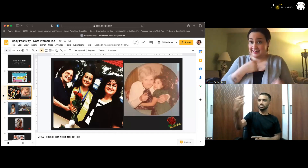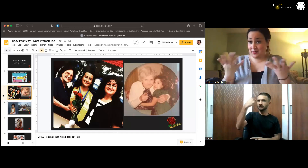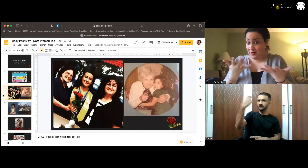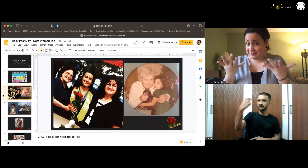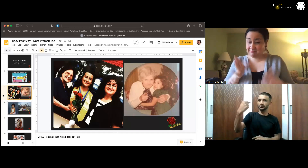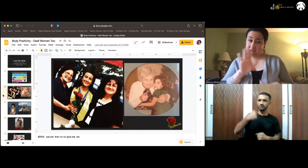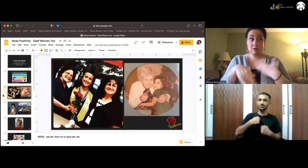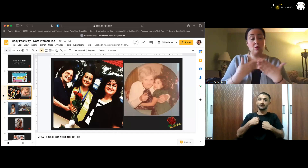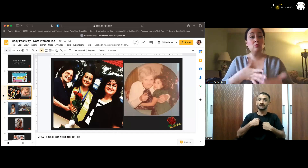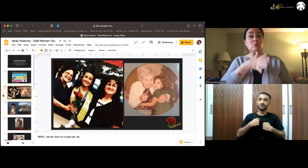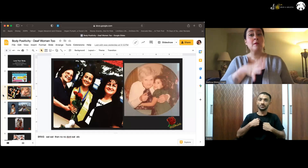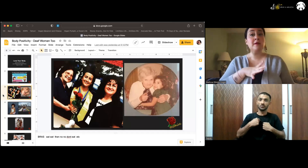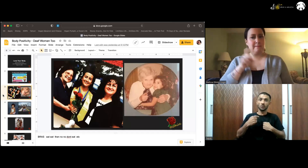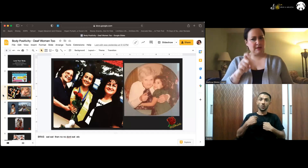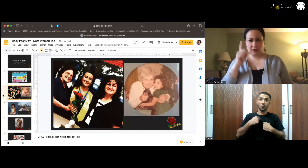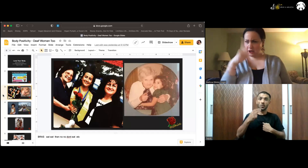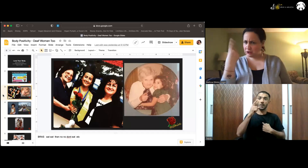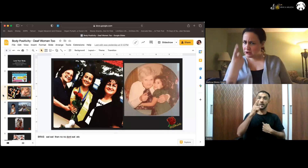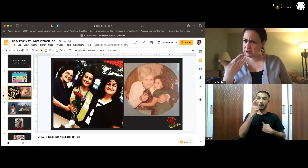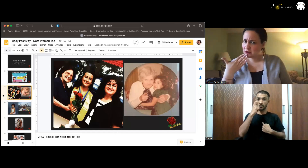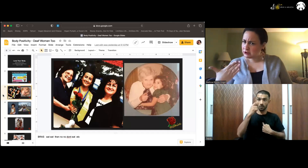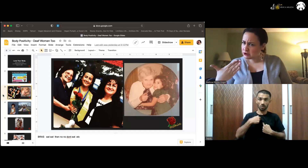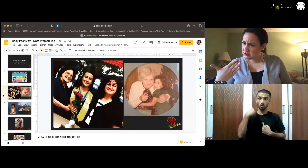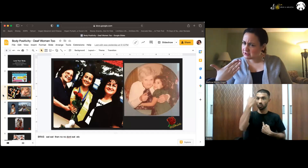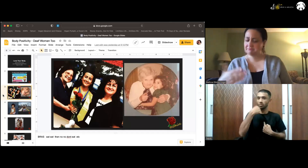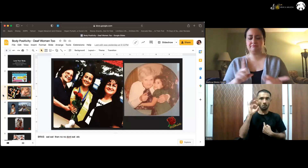all of it, will I become fat?